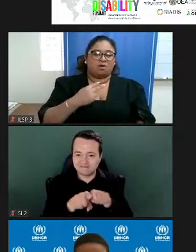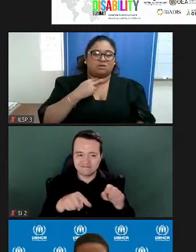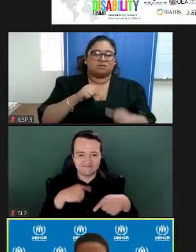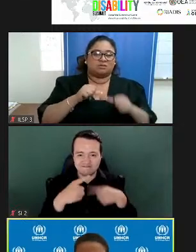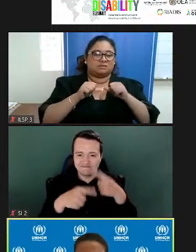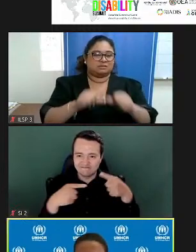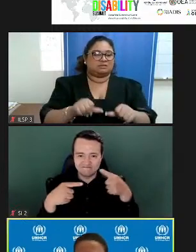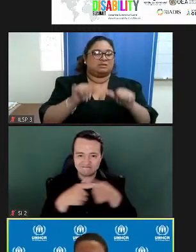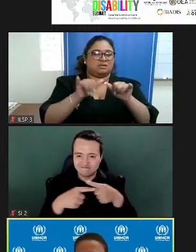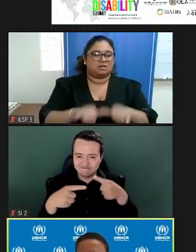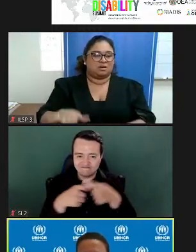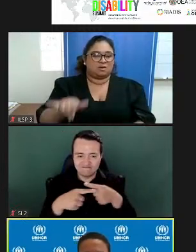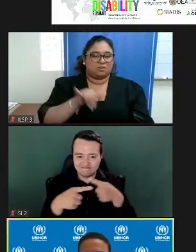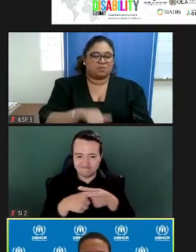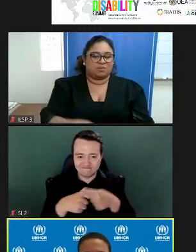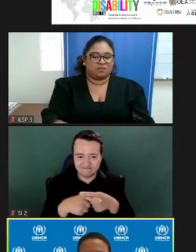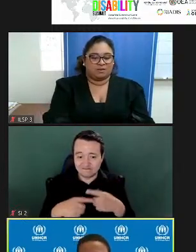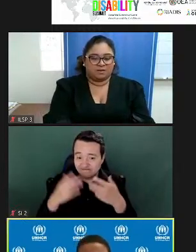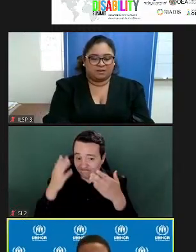foreign